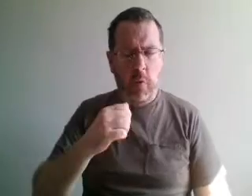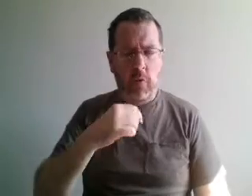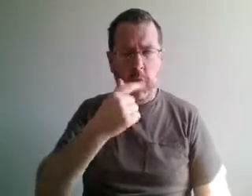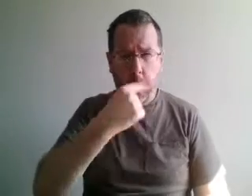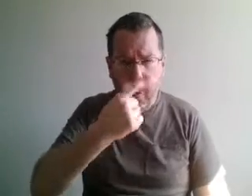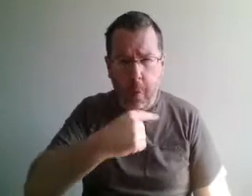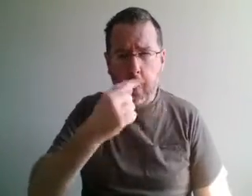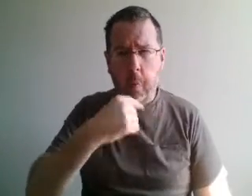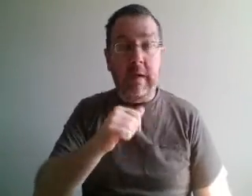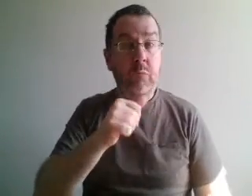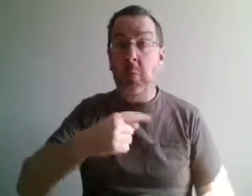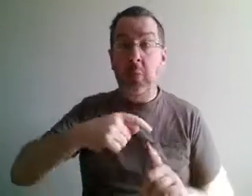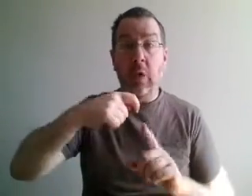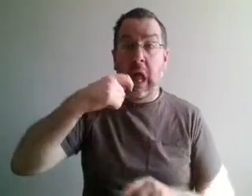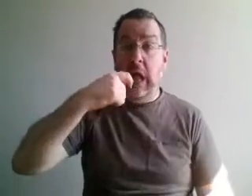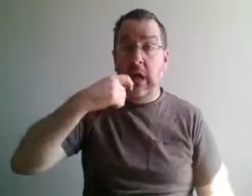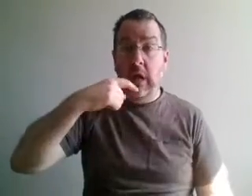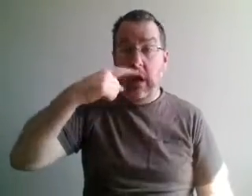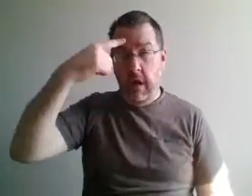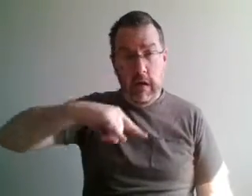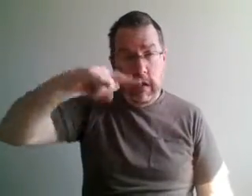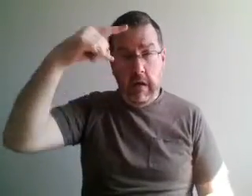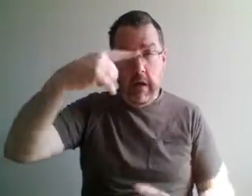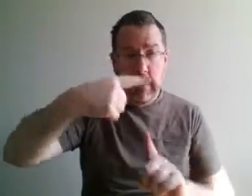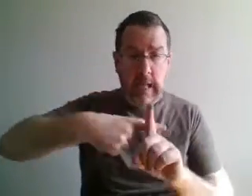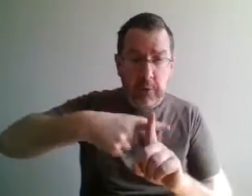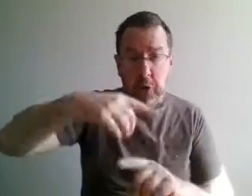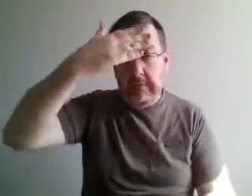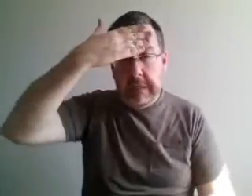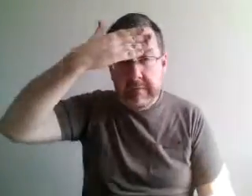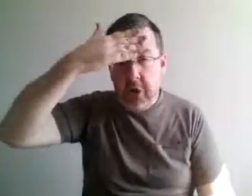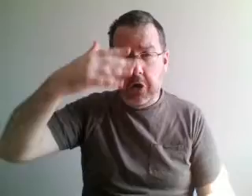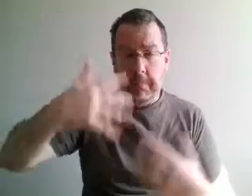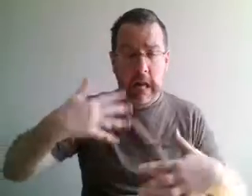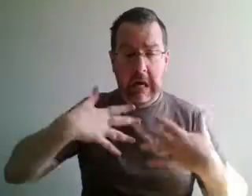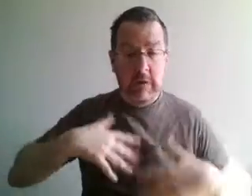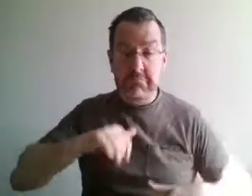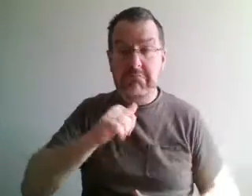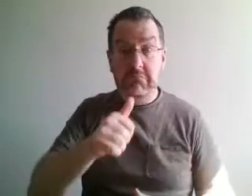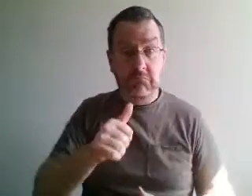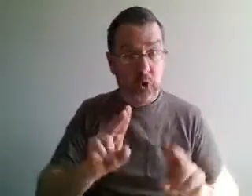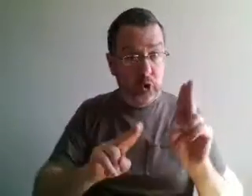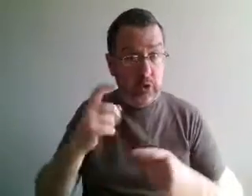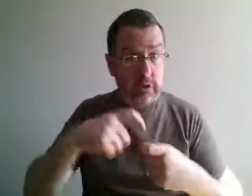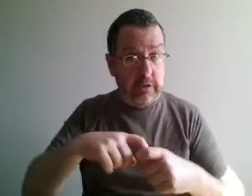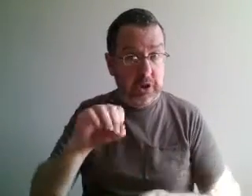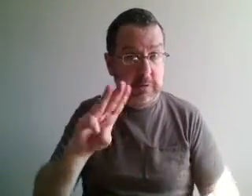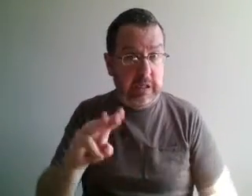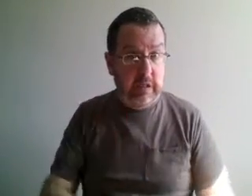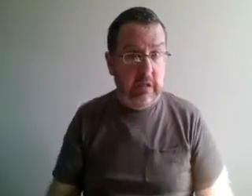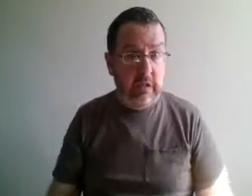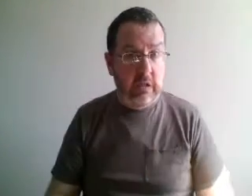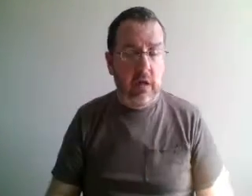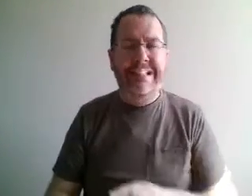pains, should they still contact their GP now? Well, they should only contact their GP if they